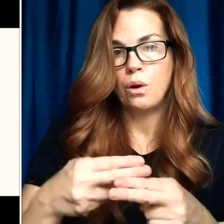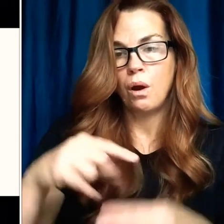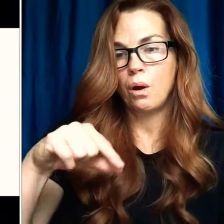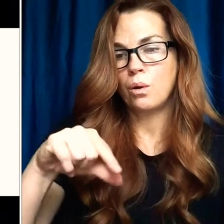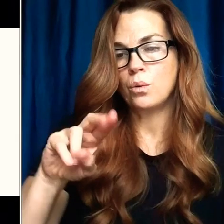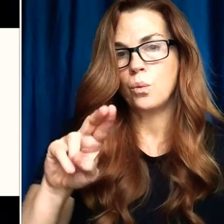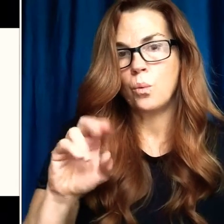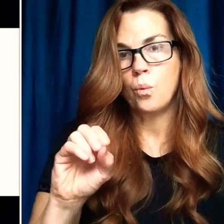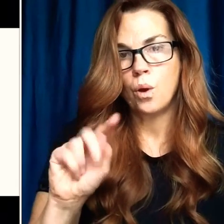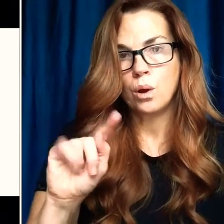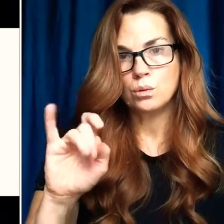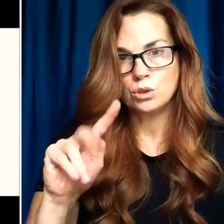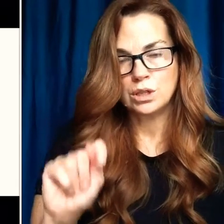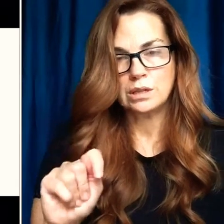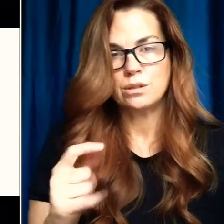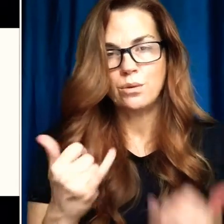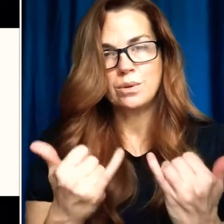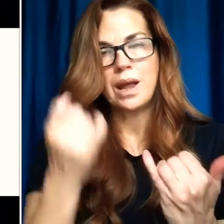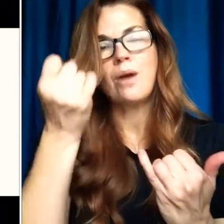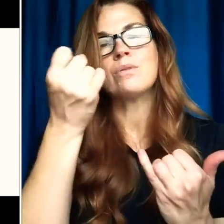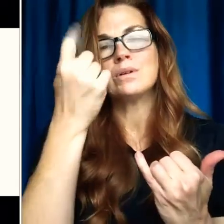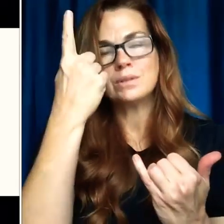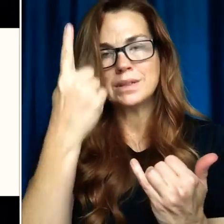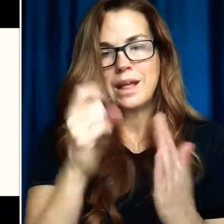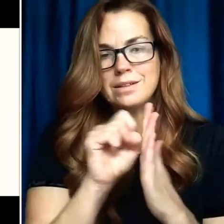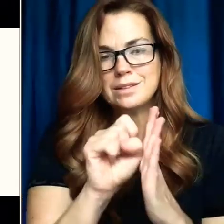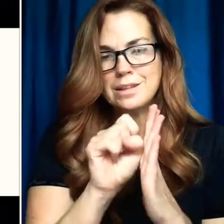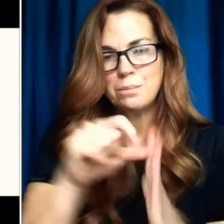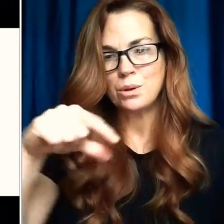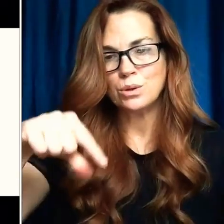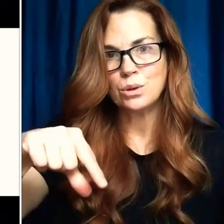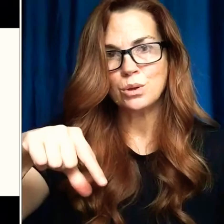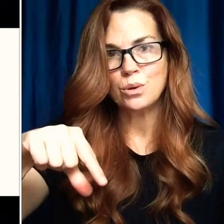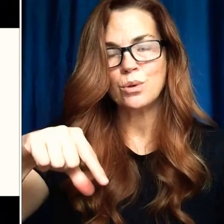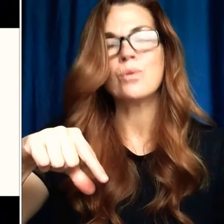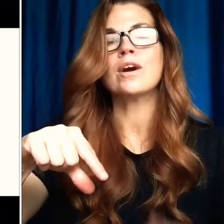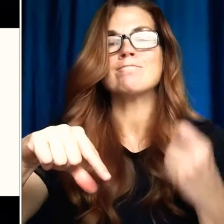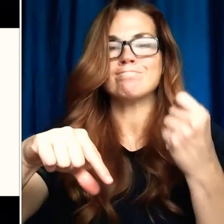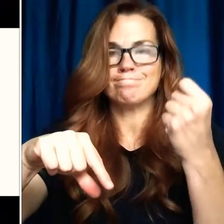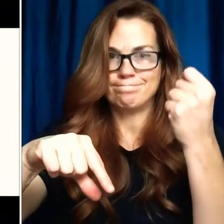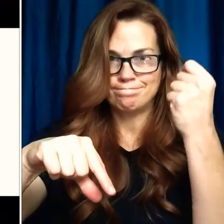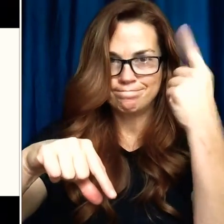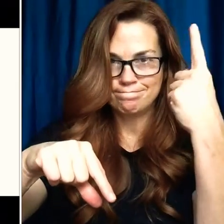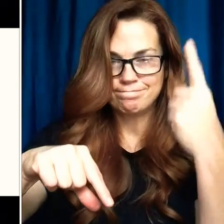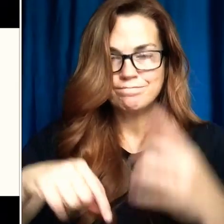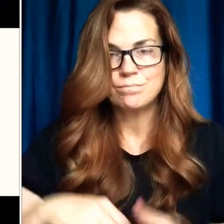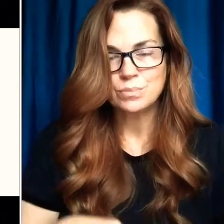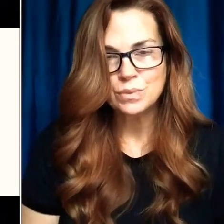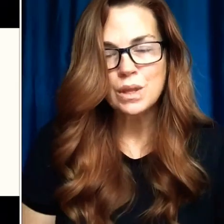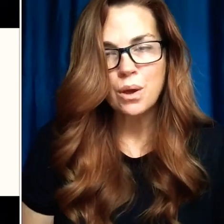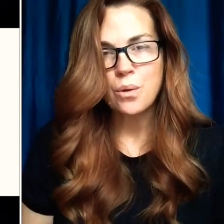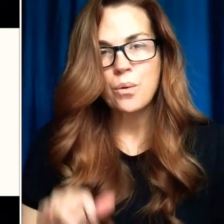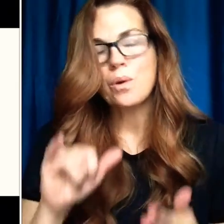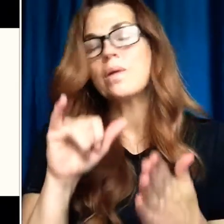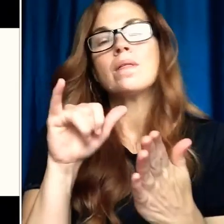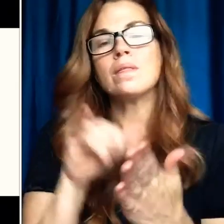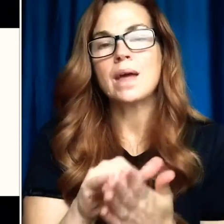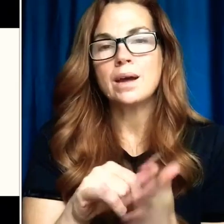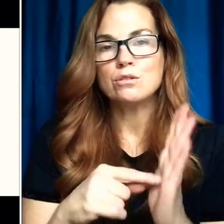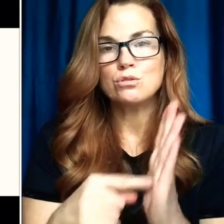numbers. This is now where we begin to see values that are a part of something, a fraction, a piece